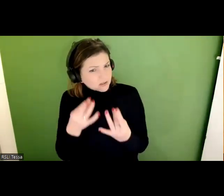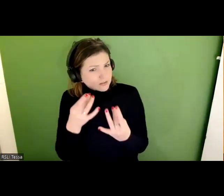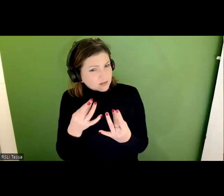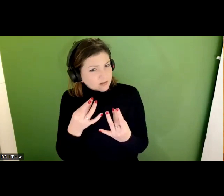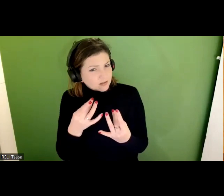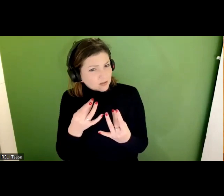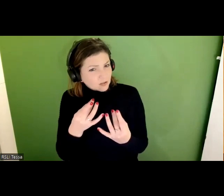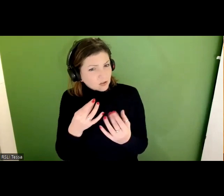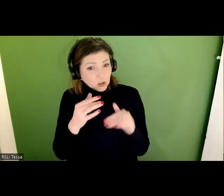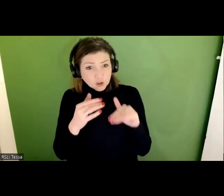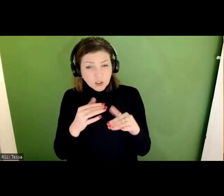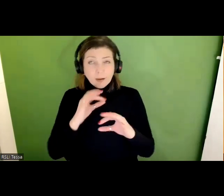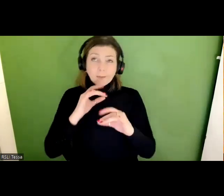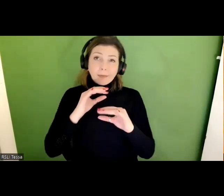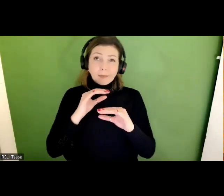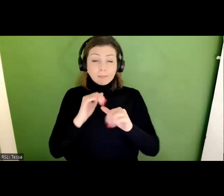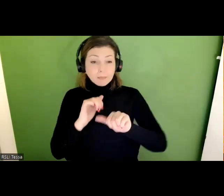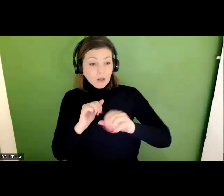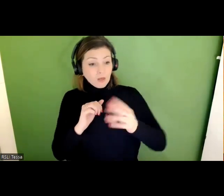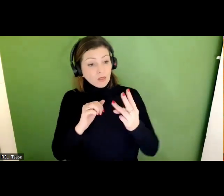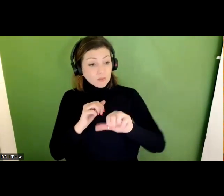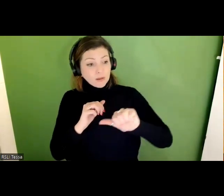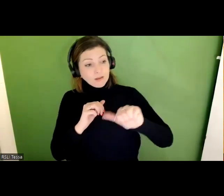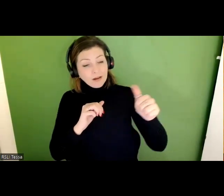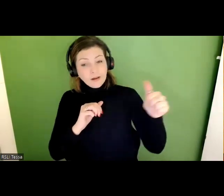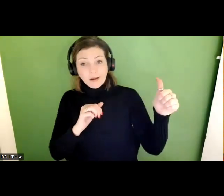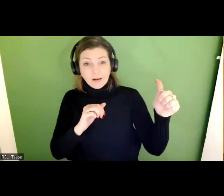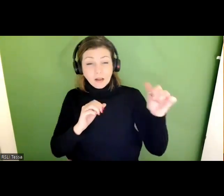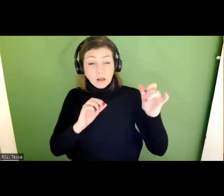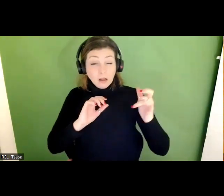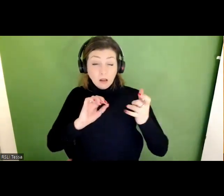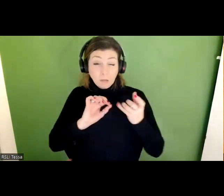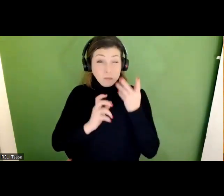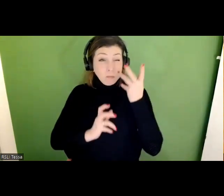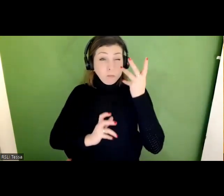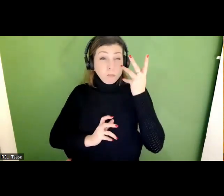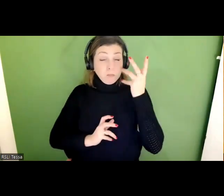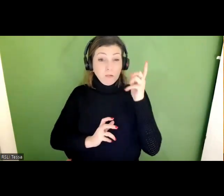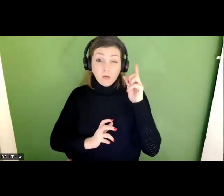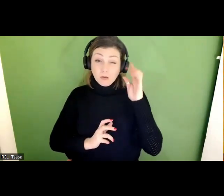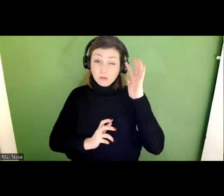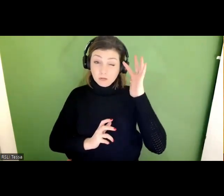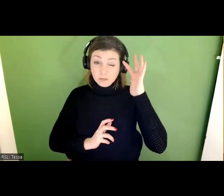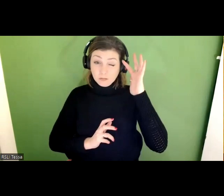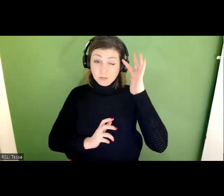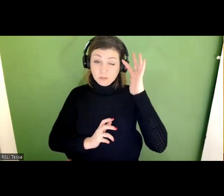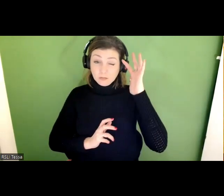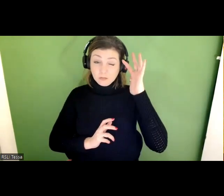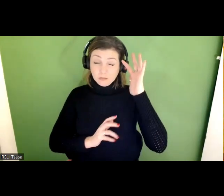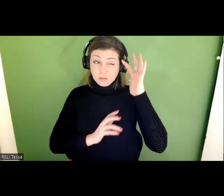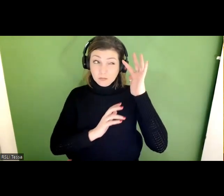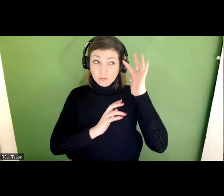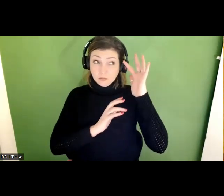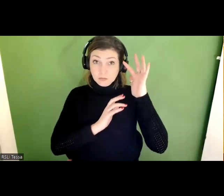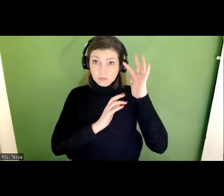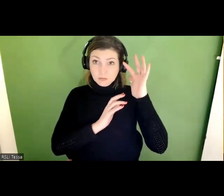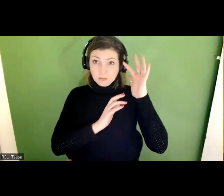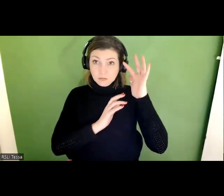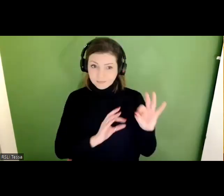down, startling the crescendo with a misplaced finger. She too falls silent.